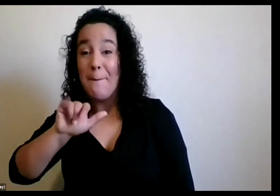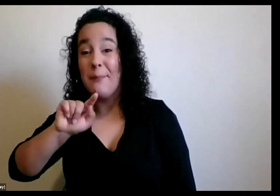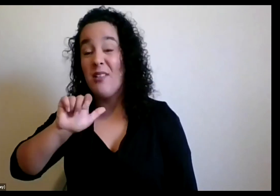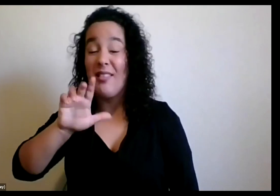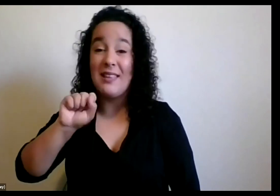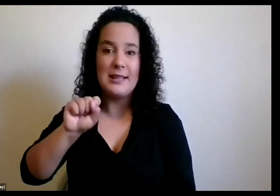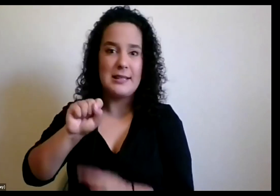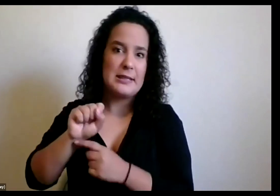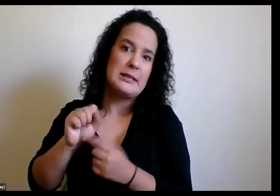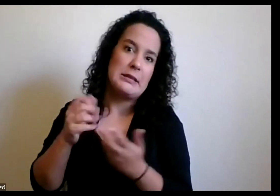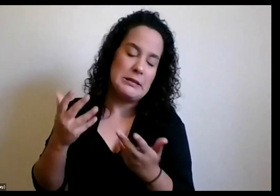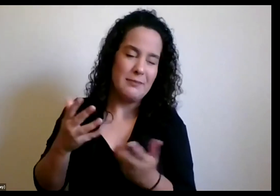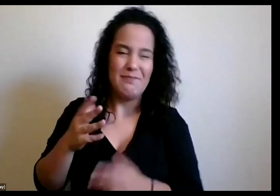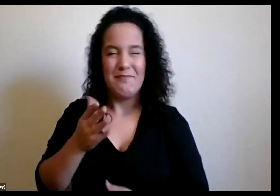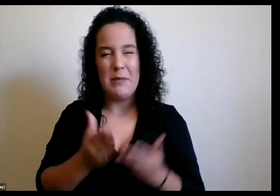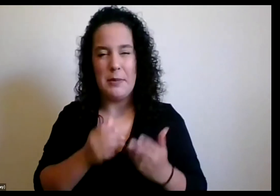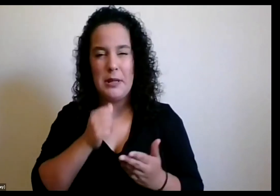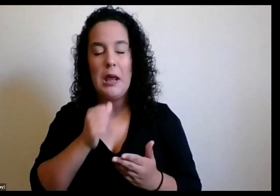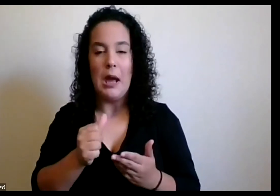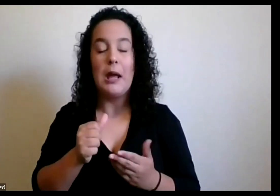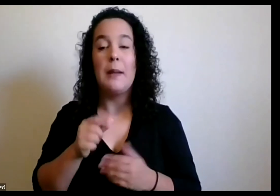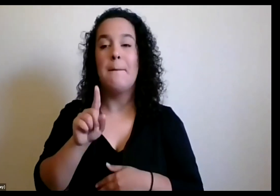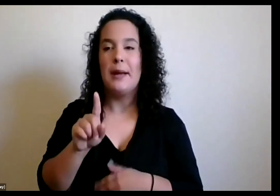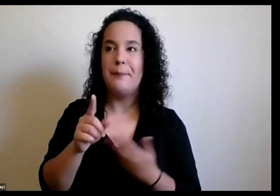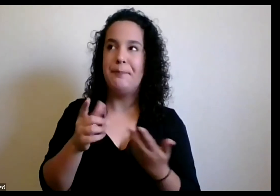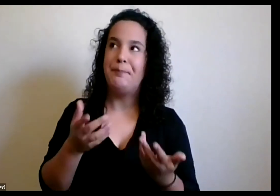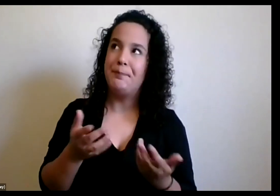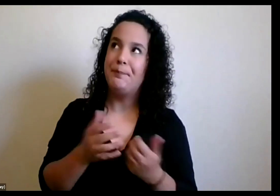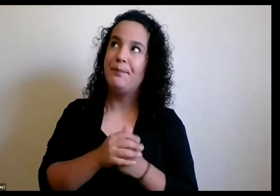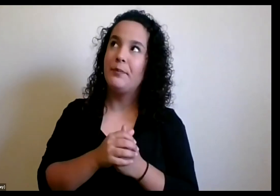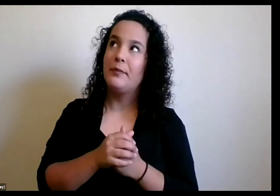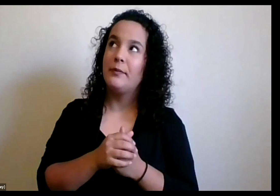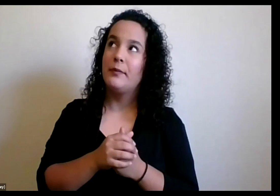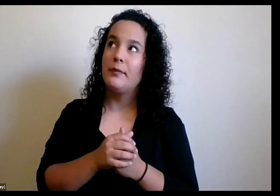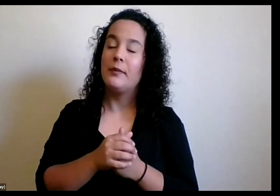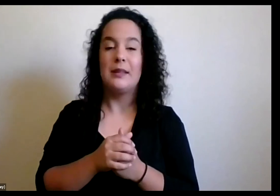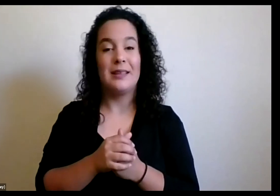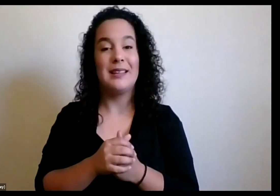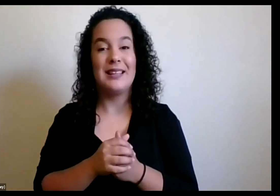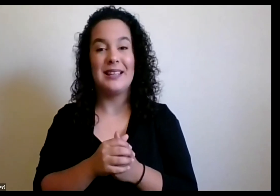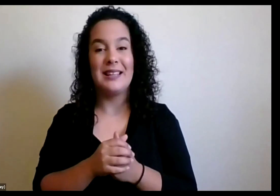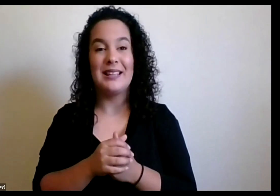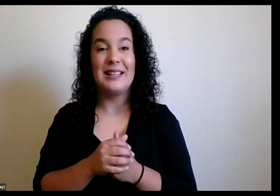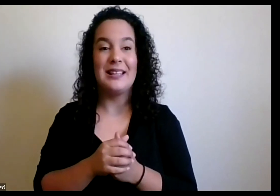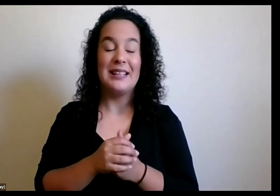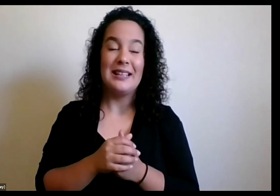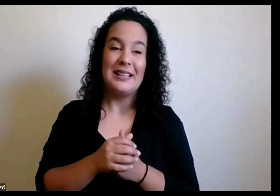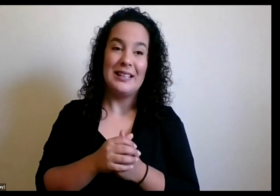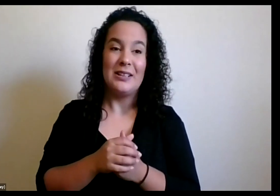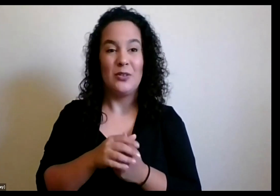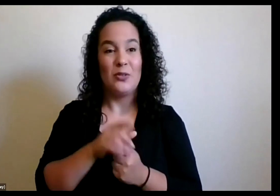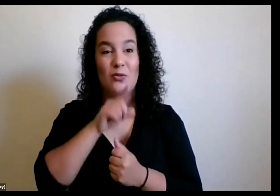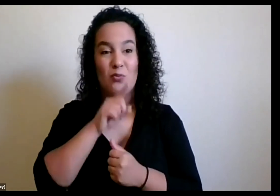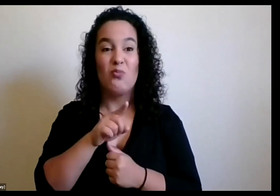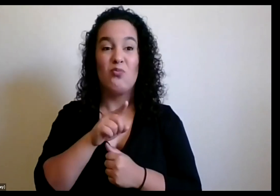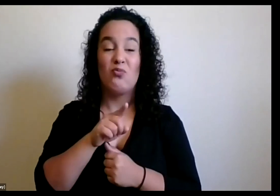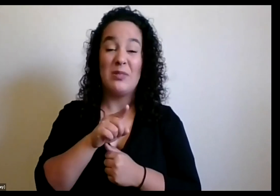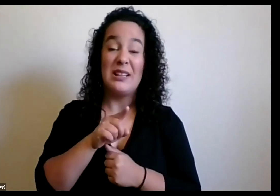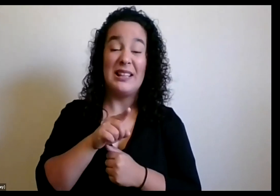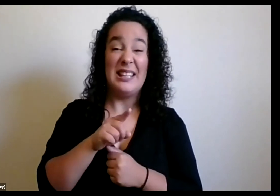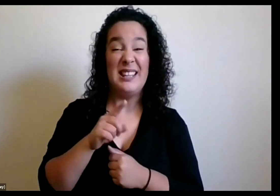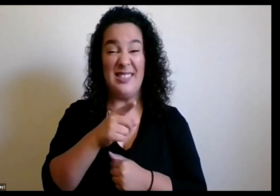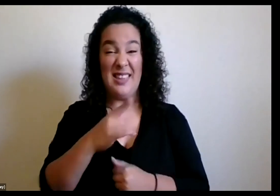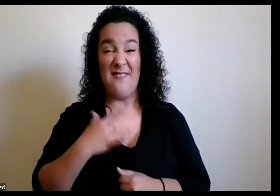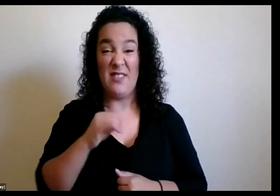probably be acceptable to them. But the unchecked form is dangerous and broken. And I think they feel like they're sort of the victims of